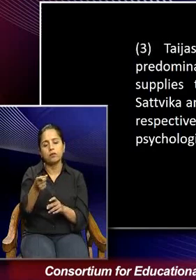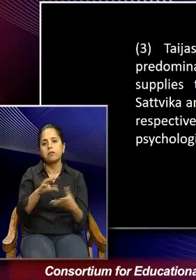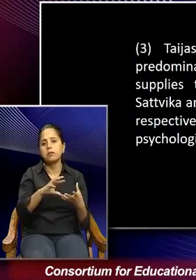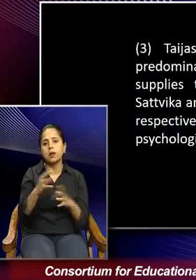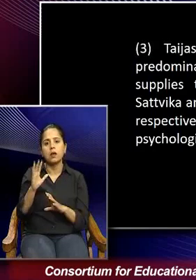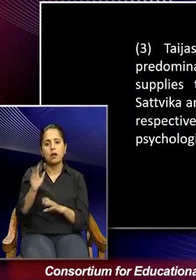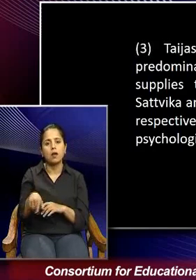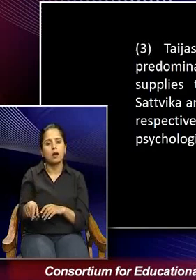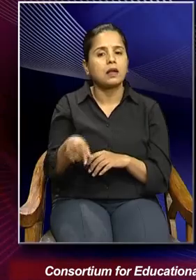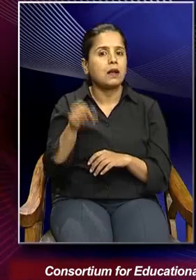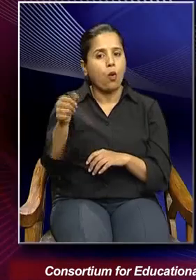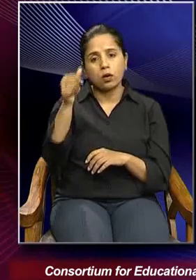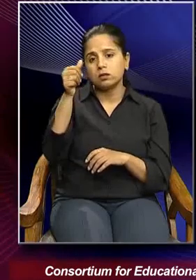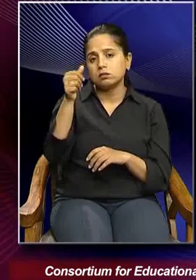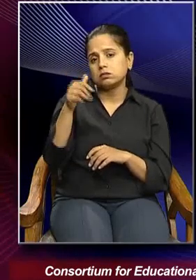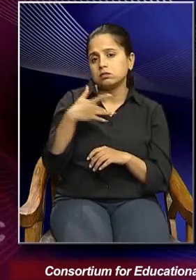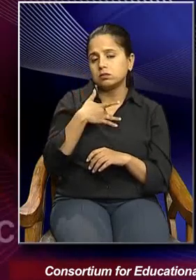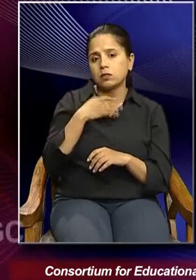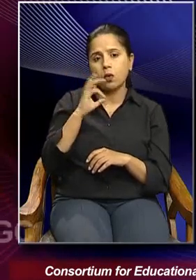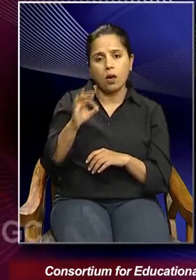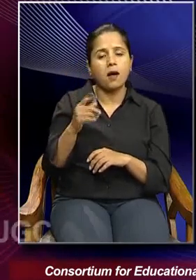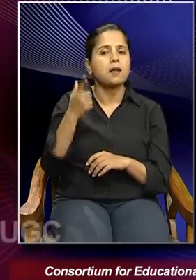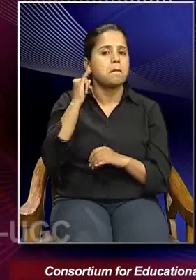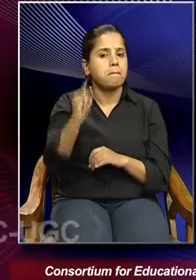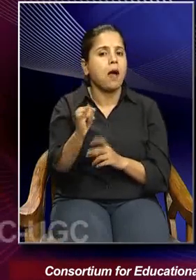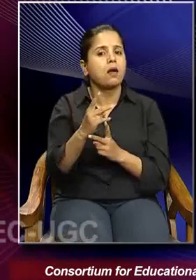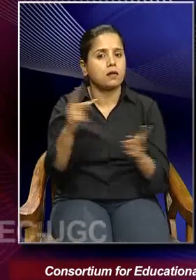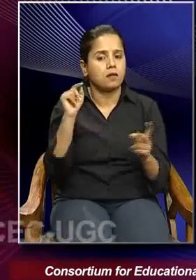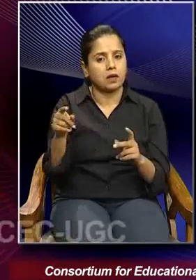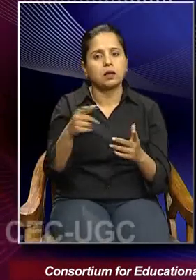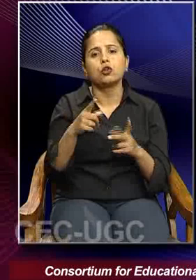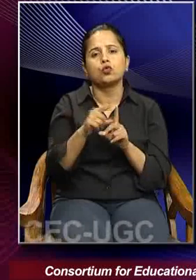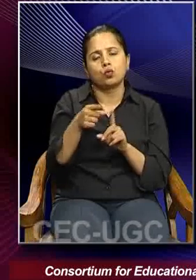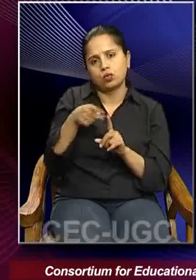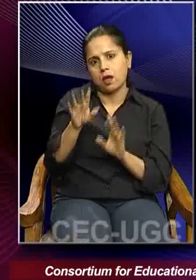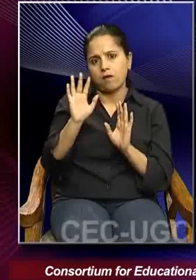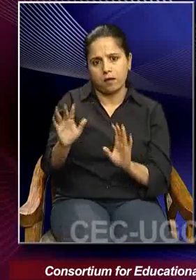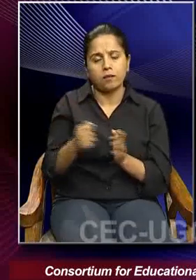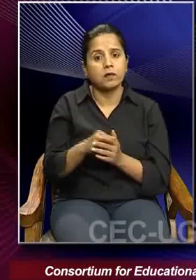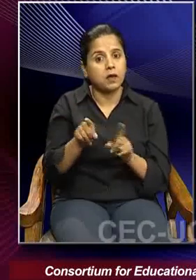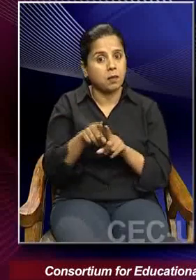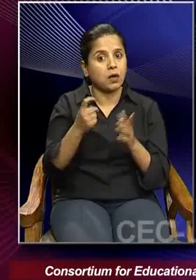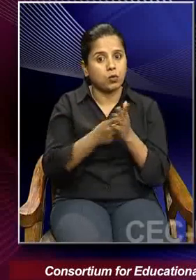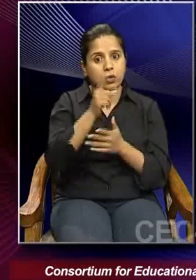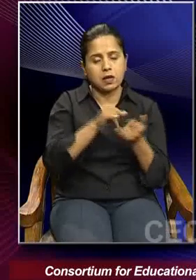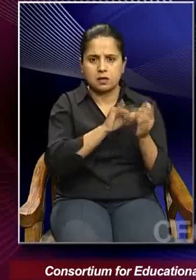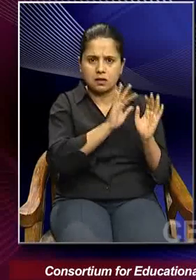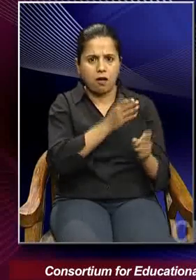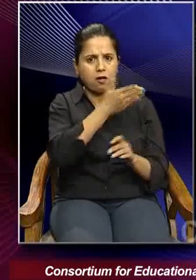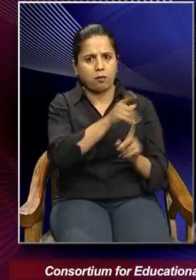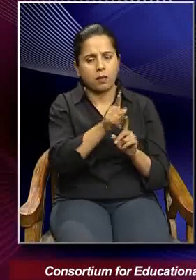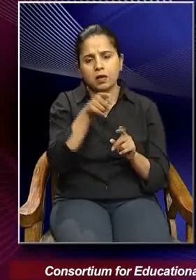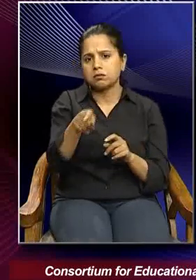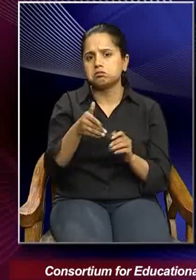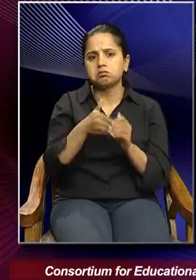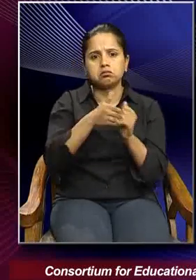produces evil deeds. Fine, again being rajasic, that's what leads it